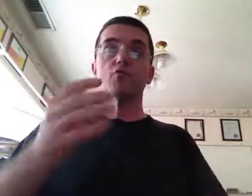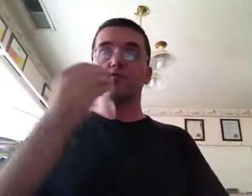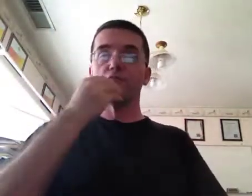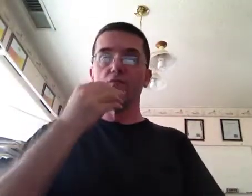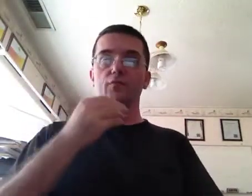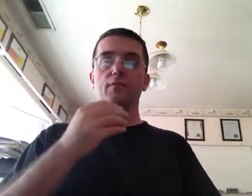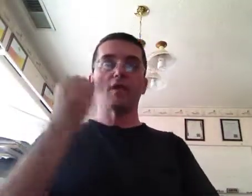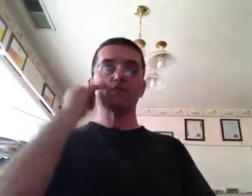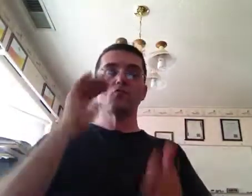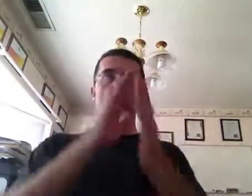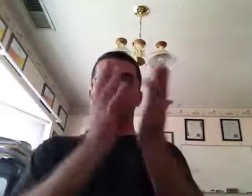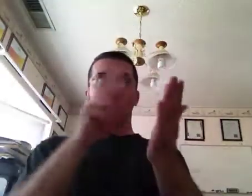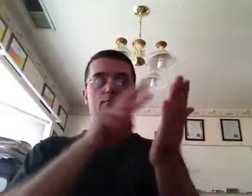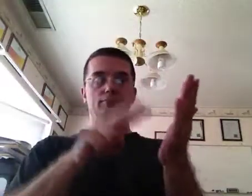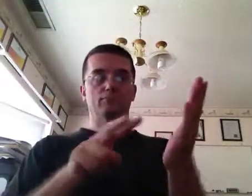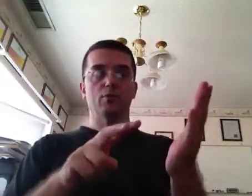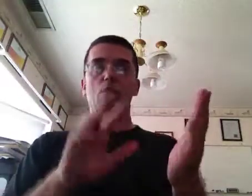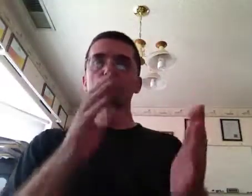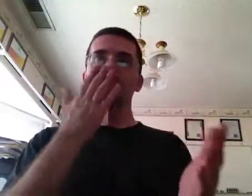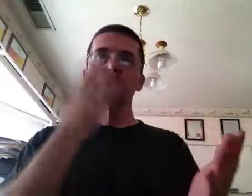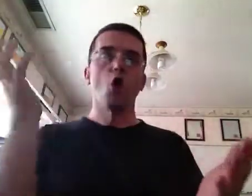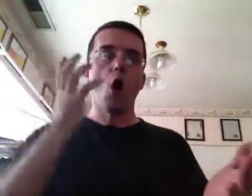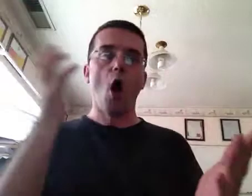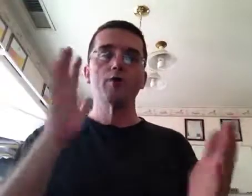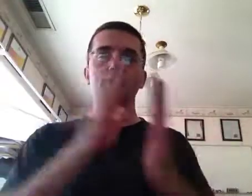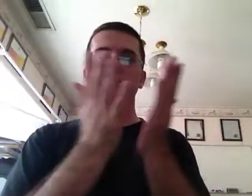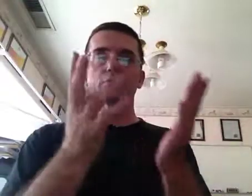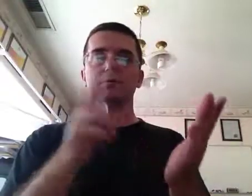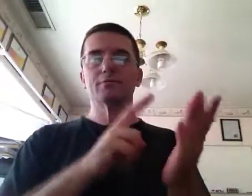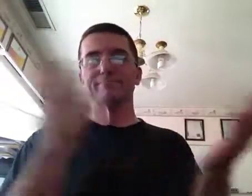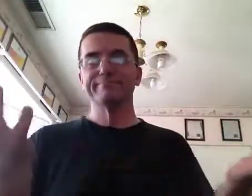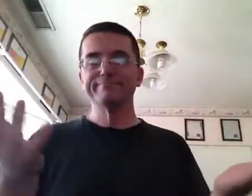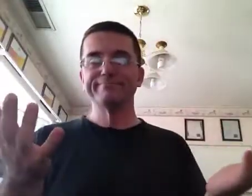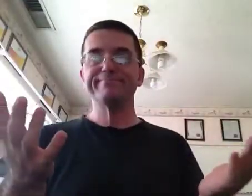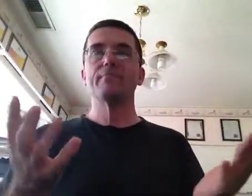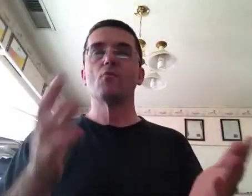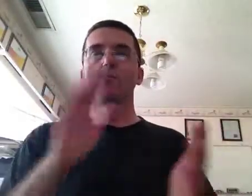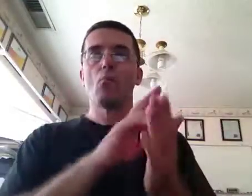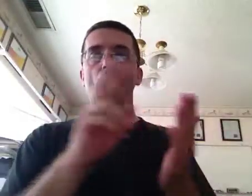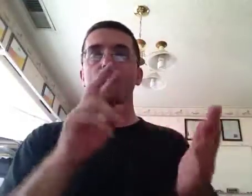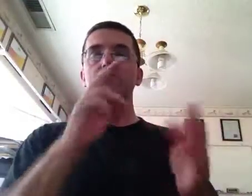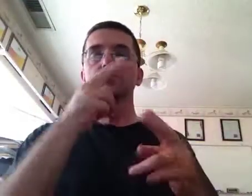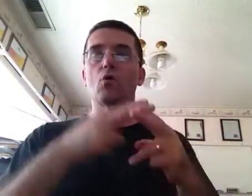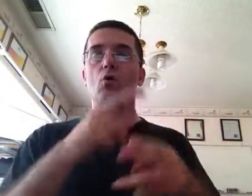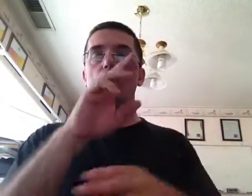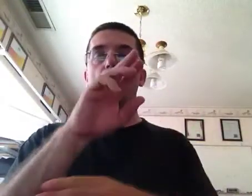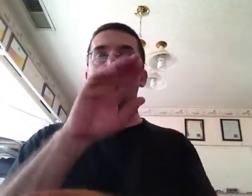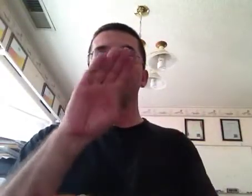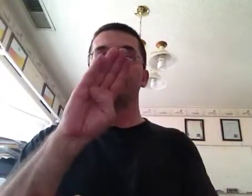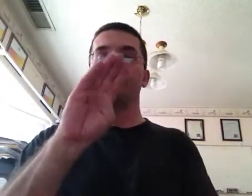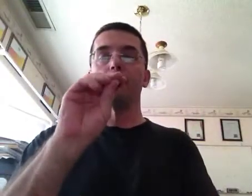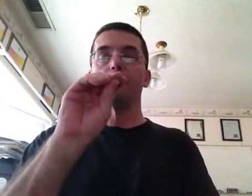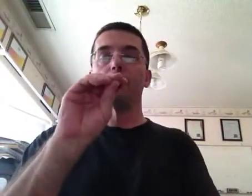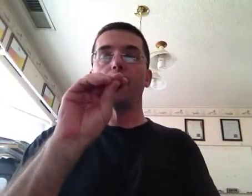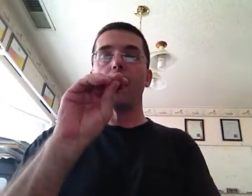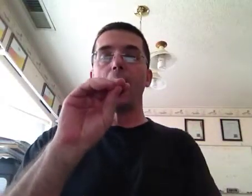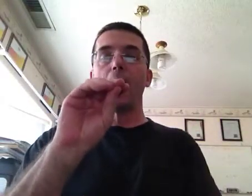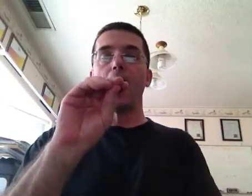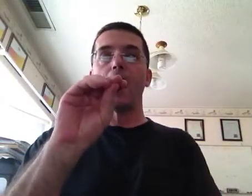some chuckles, and you'll really learn a lot, because you probably do need to read the book. It's called Boundaries by Dr. Henry Cloud. And